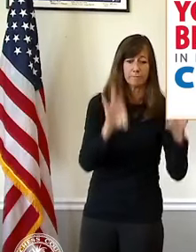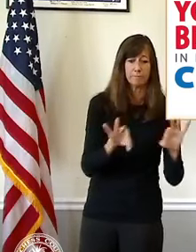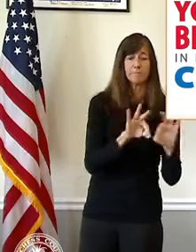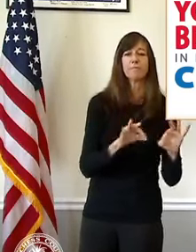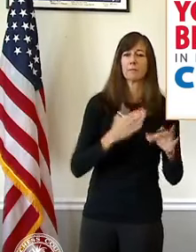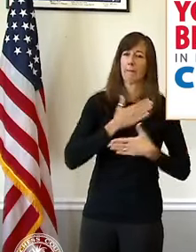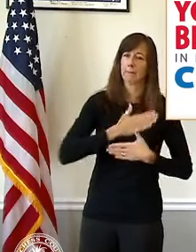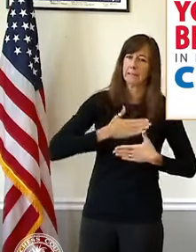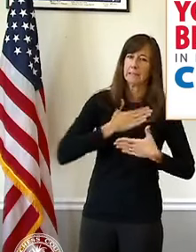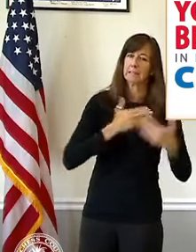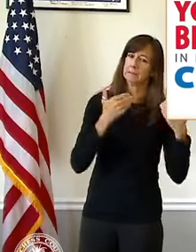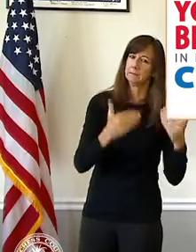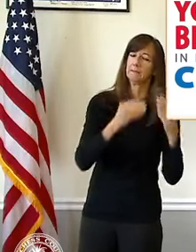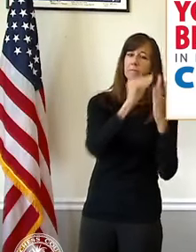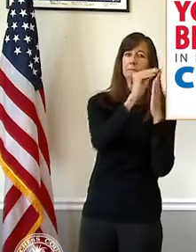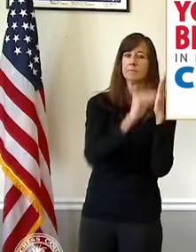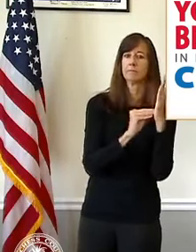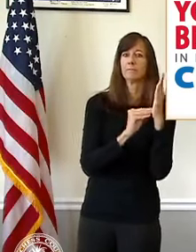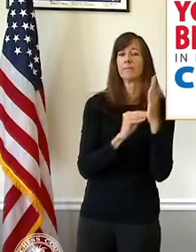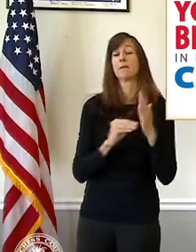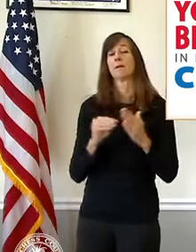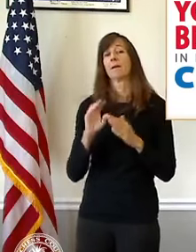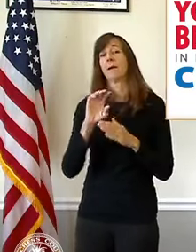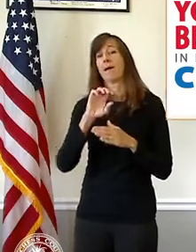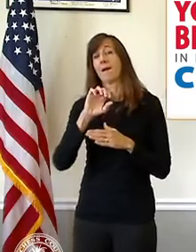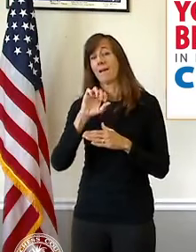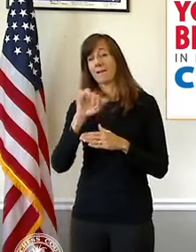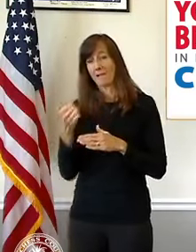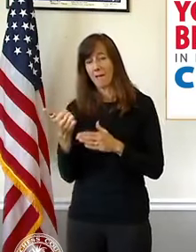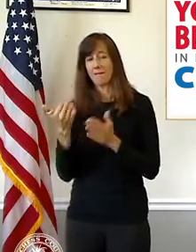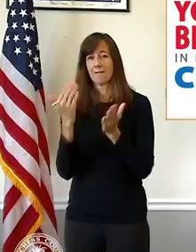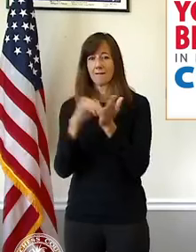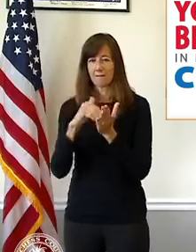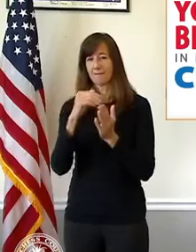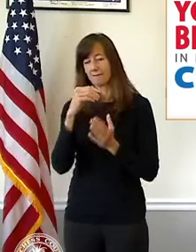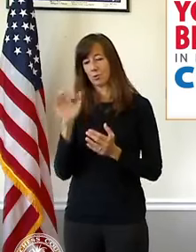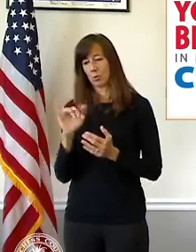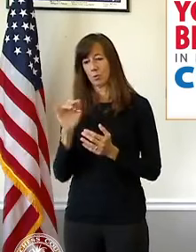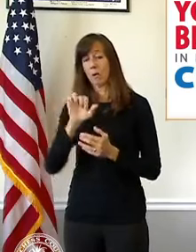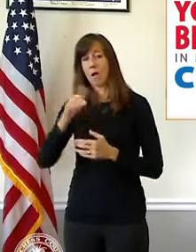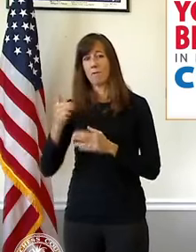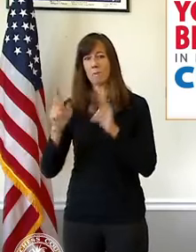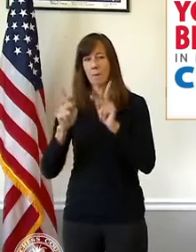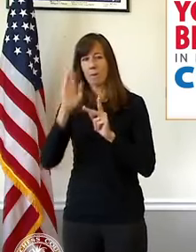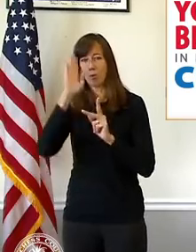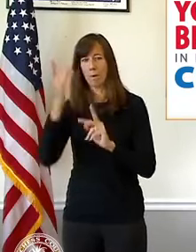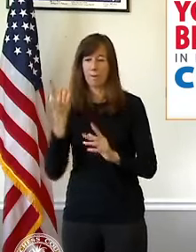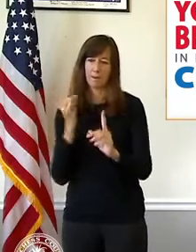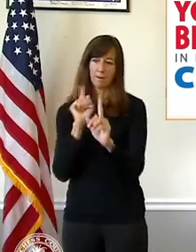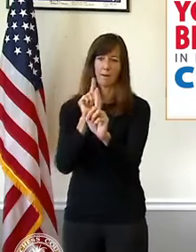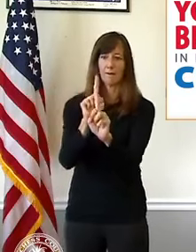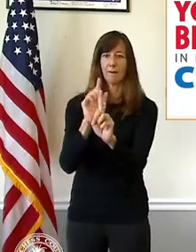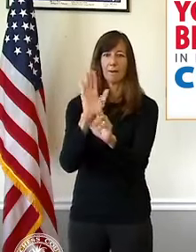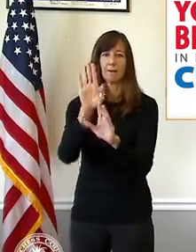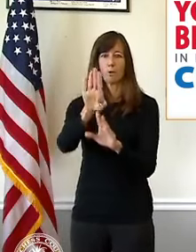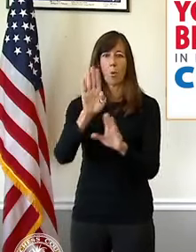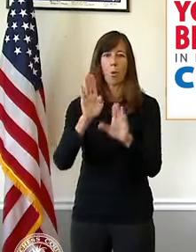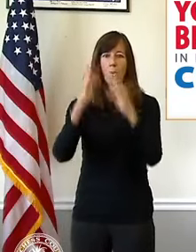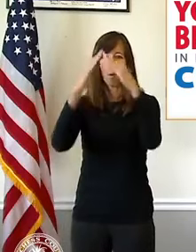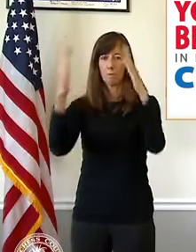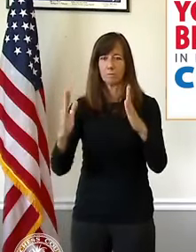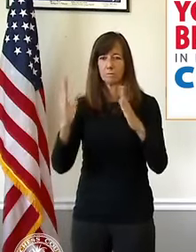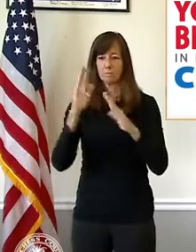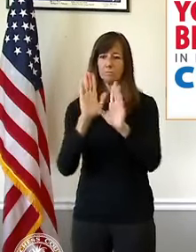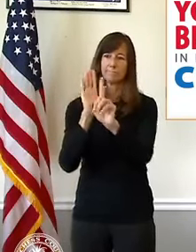have identification. Keep that in mind. They're going door to door. They'll have a face covering or mask on, and they're taking steps to make sure that everyone